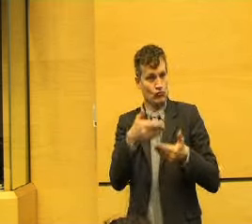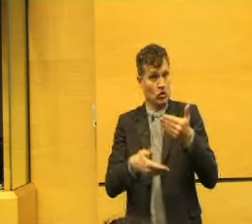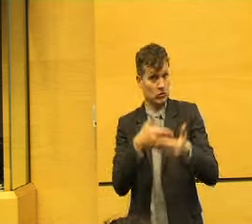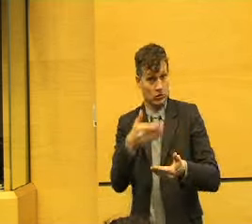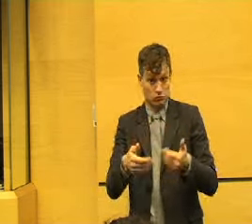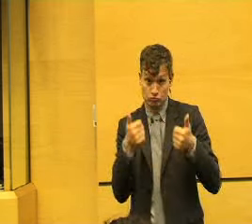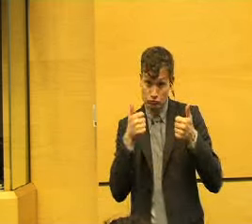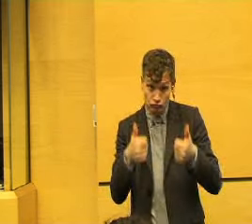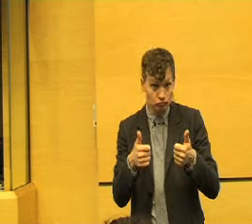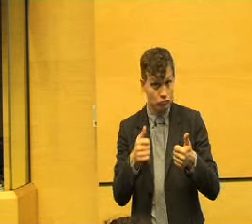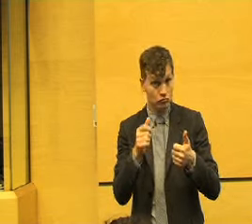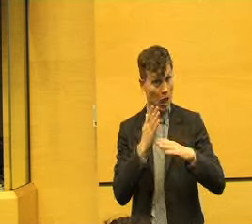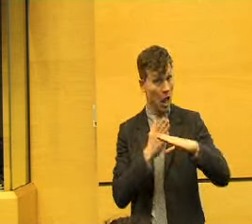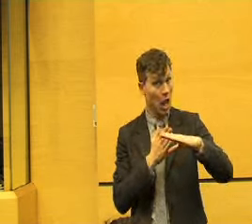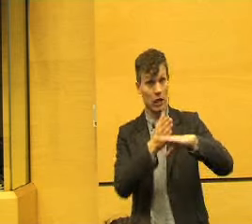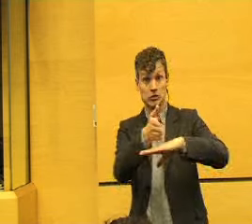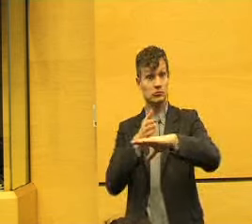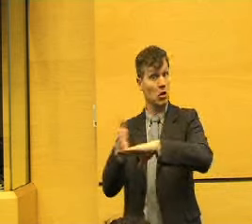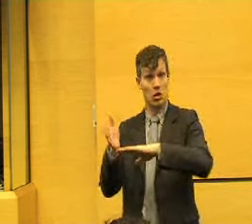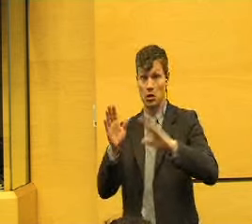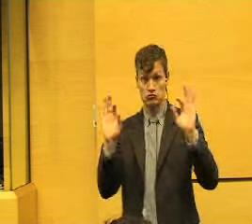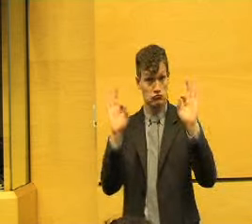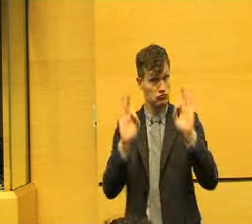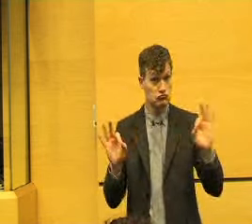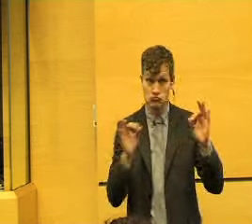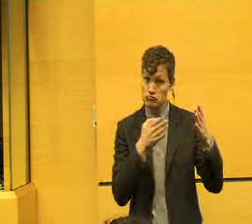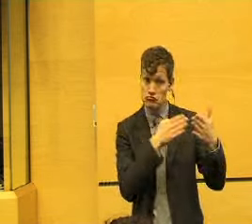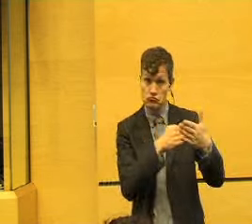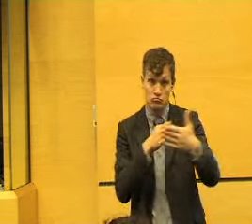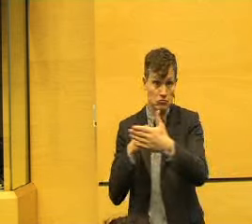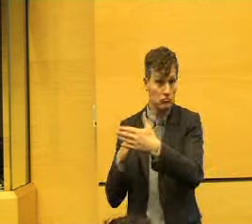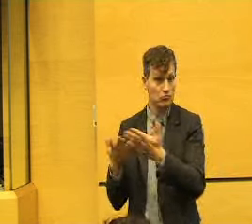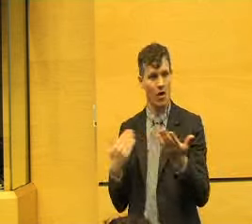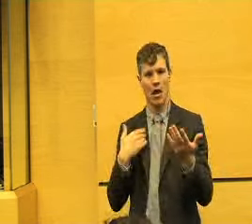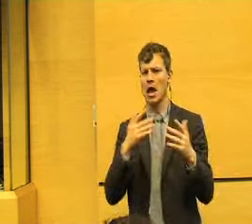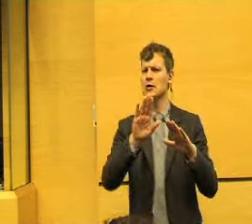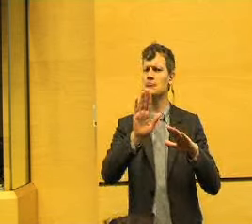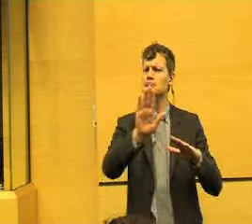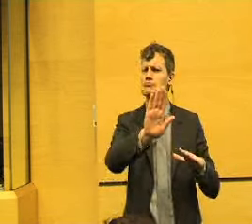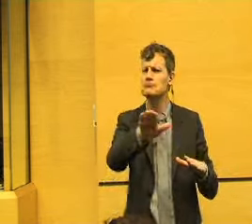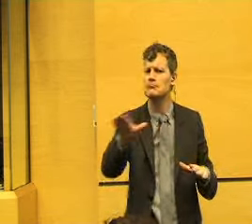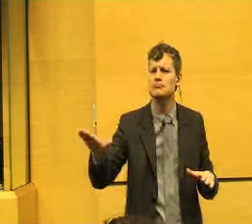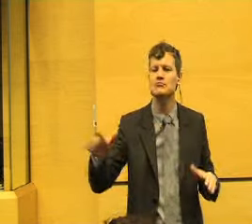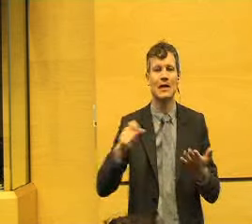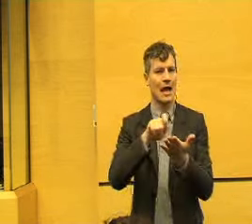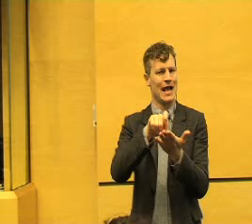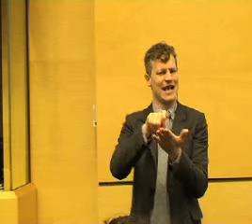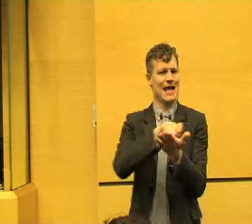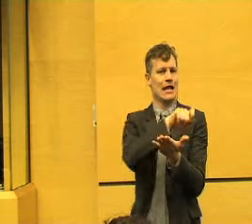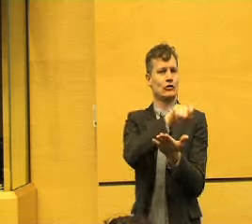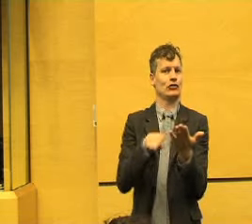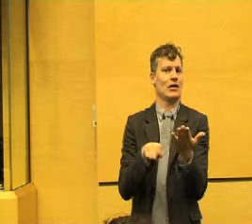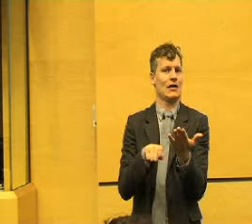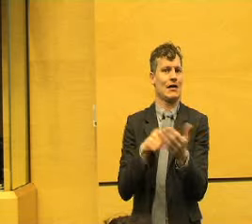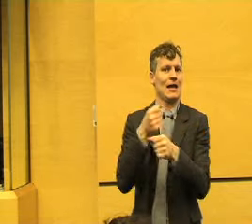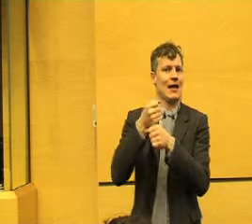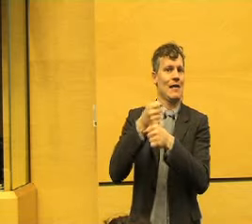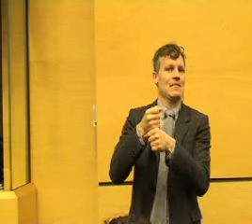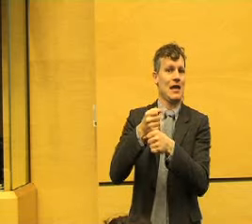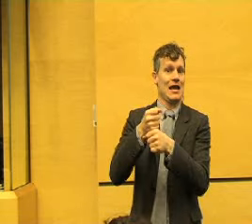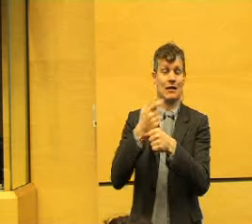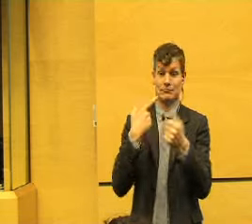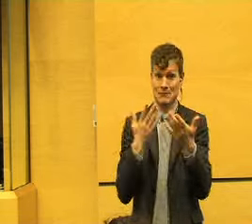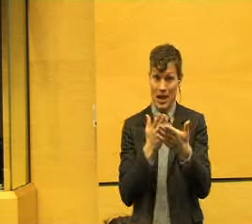always like to ask every delegation about the accessibility of election campaigns in their